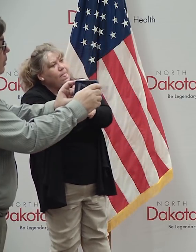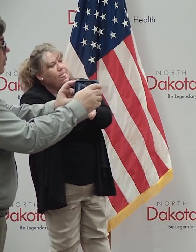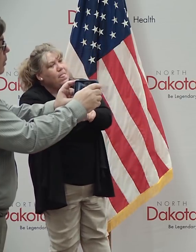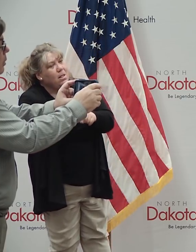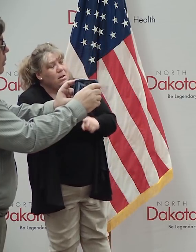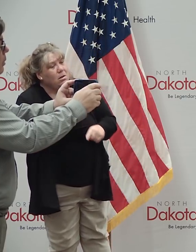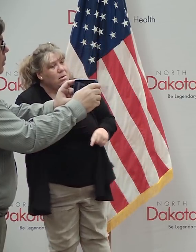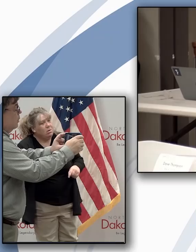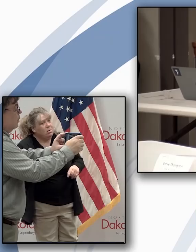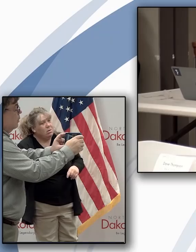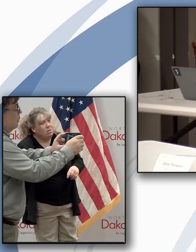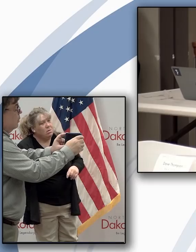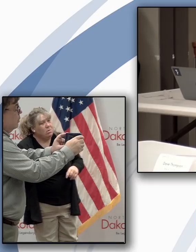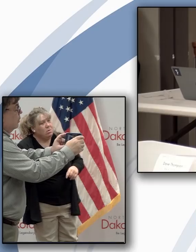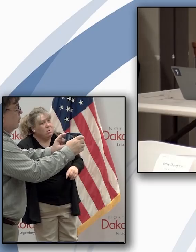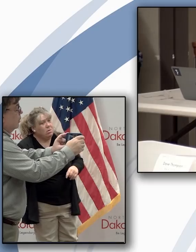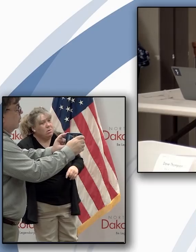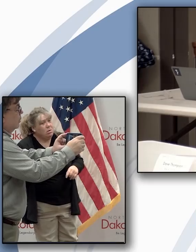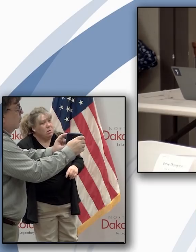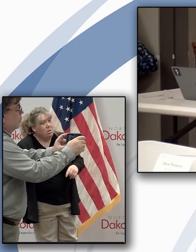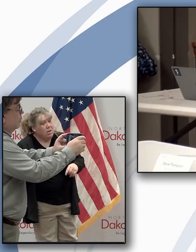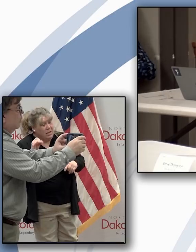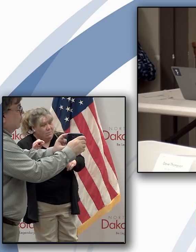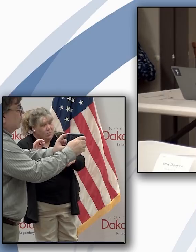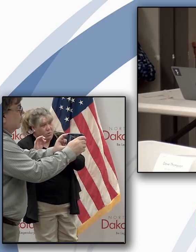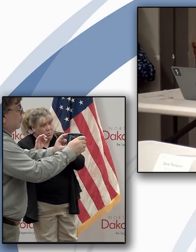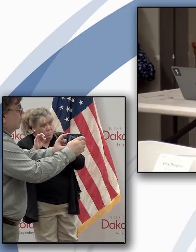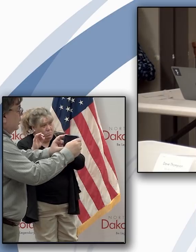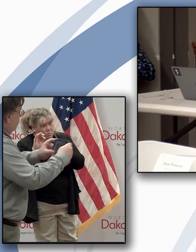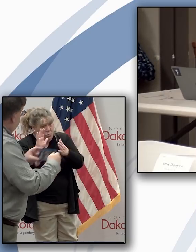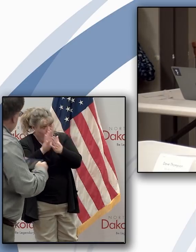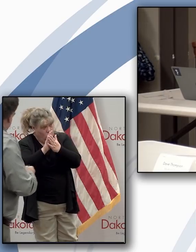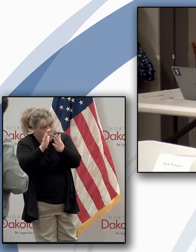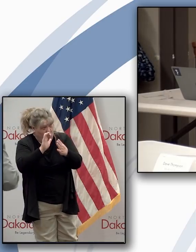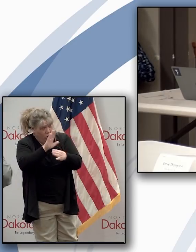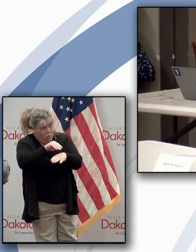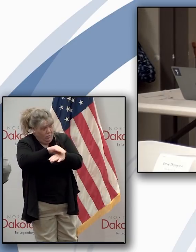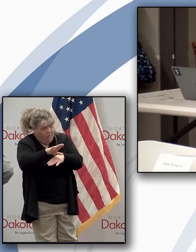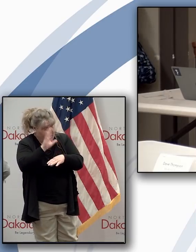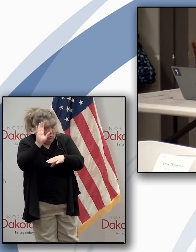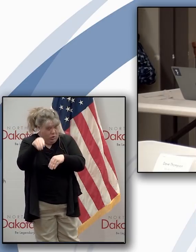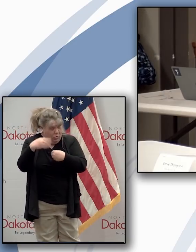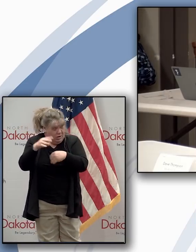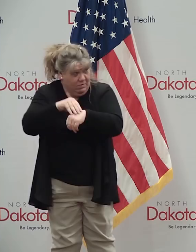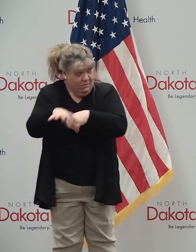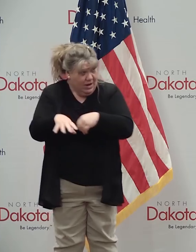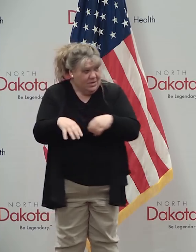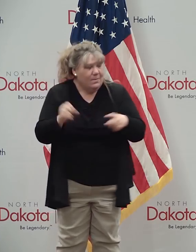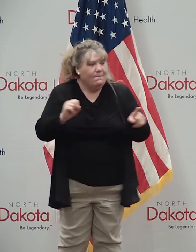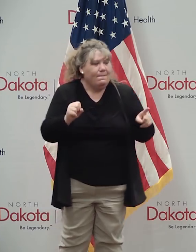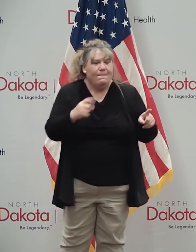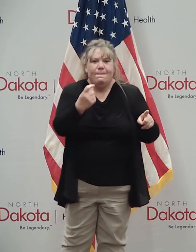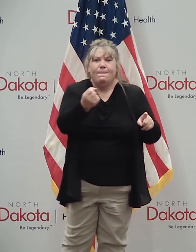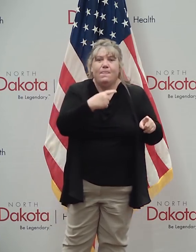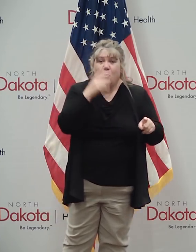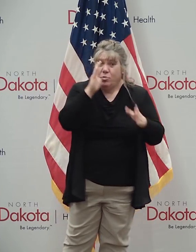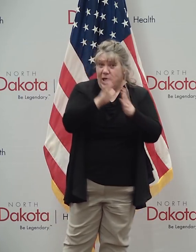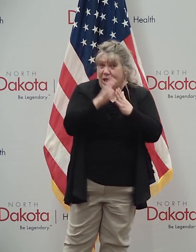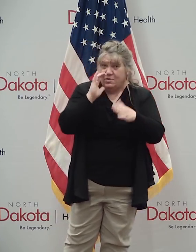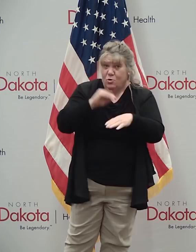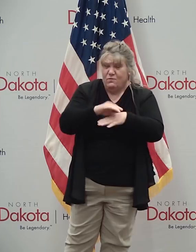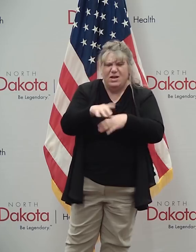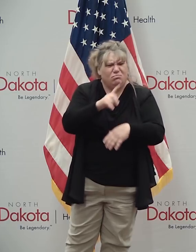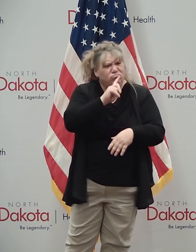Would they ask you for advice if you wanted to give advice? So yes, the question is there, would they ask me for